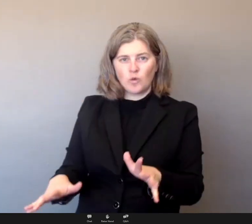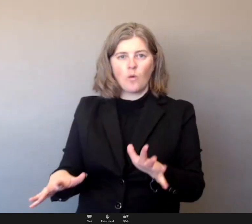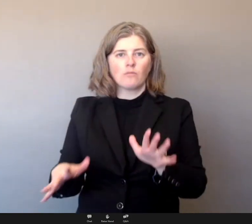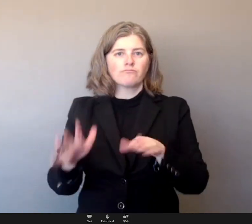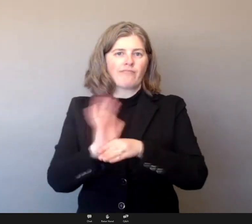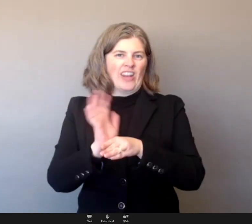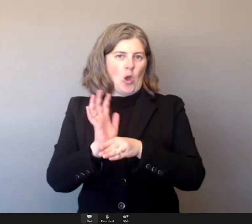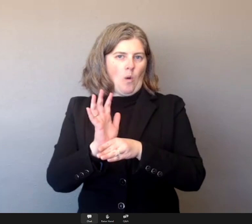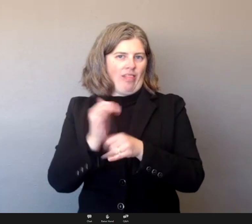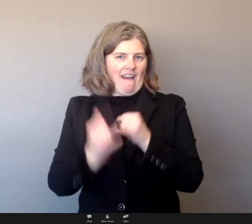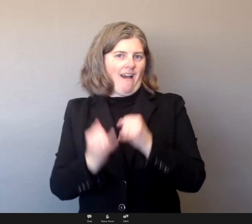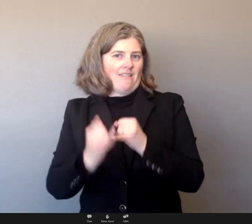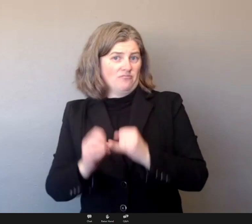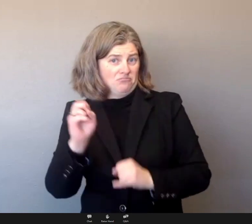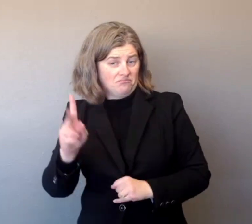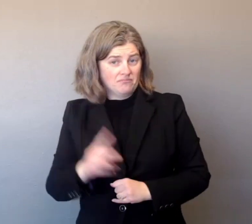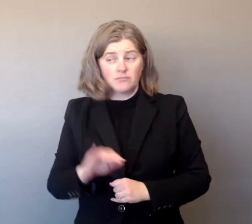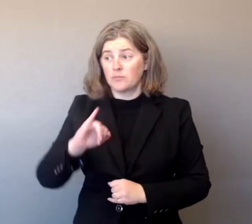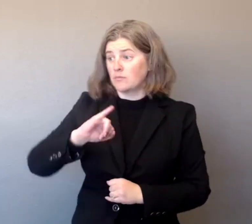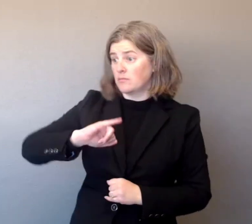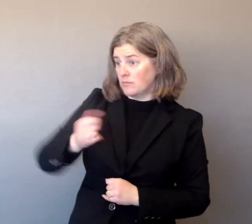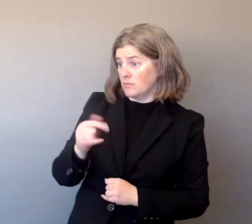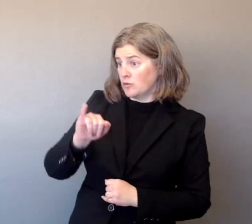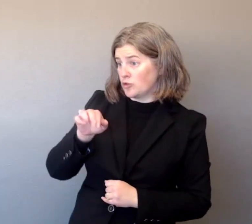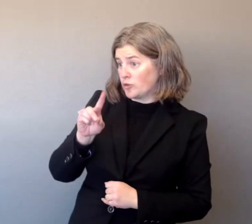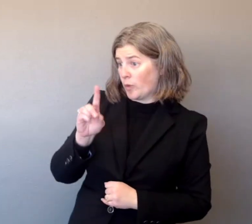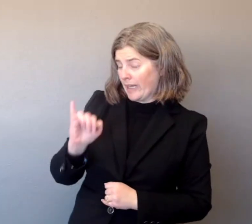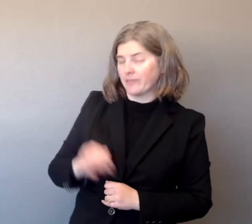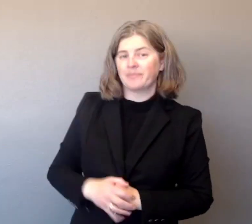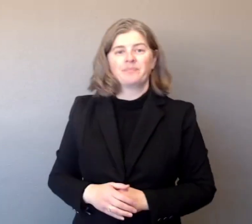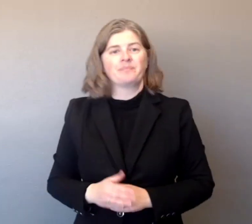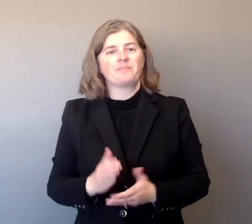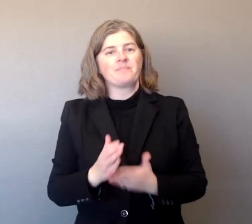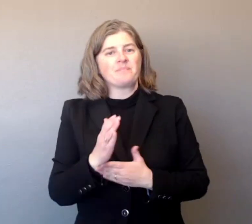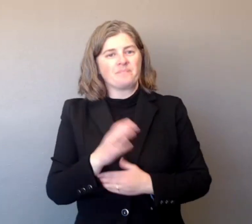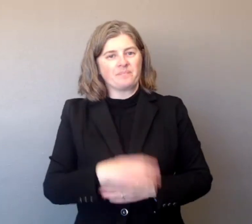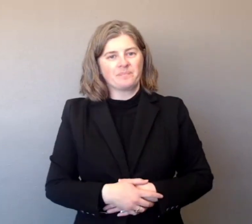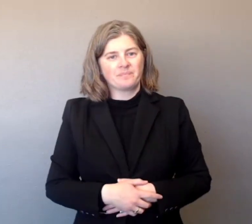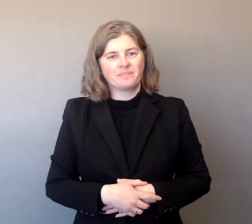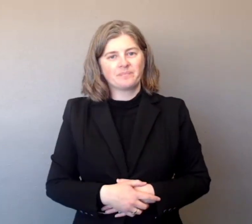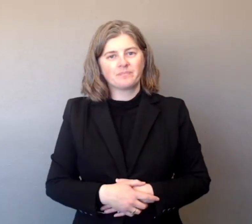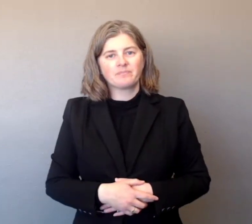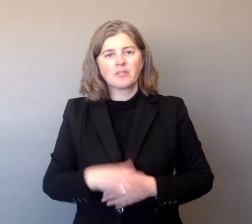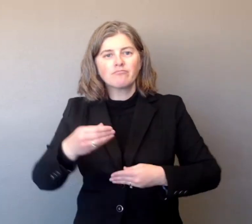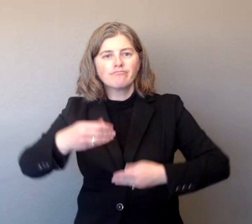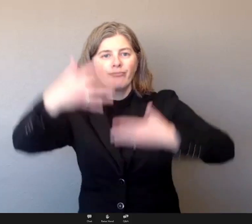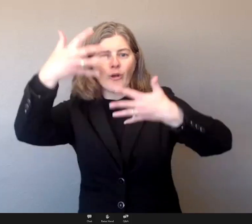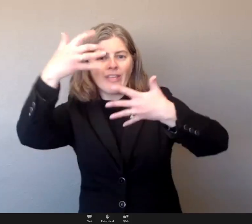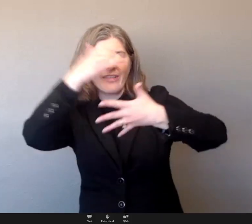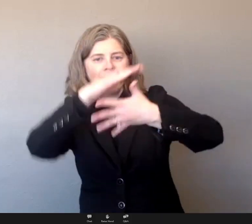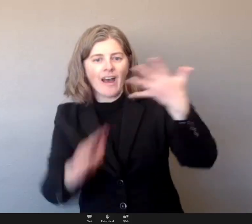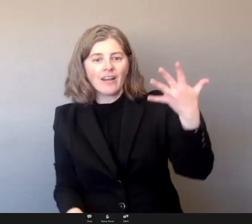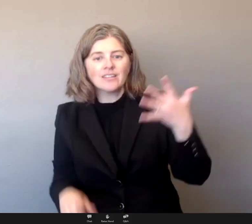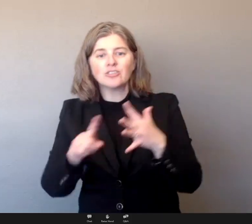conference. Jody. All right, looking at the queue, we're going to start. I have